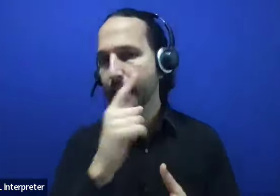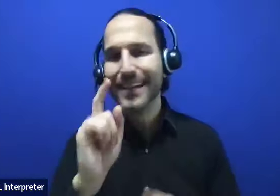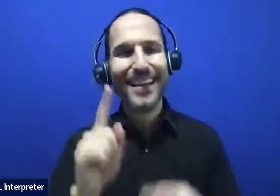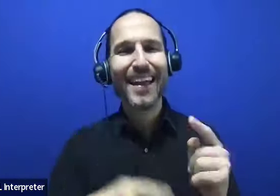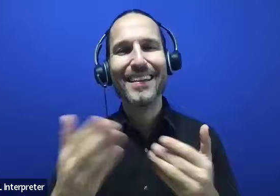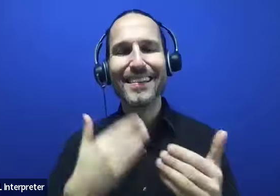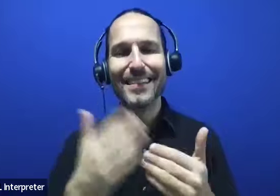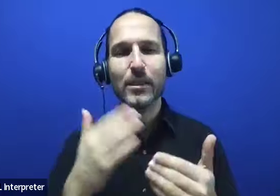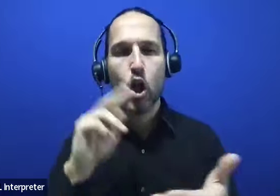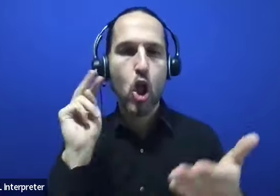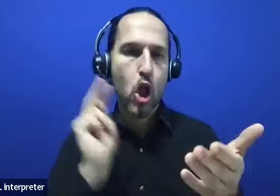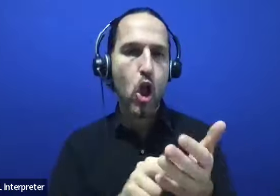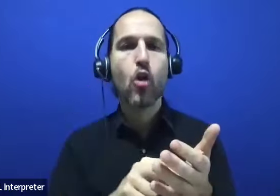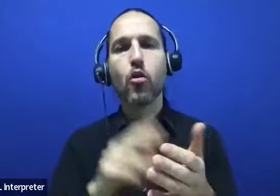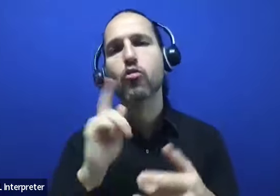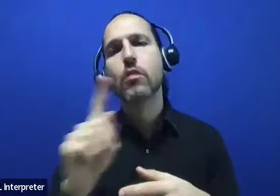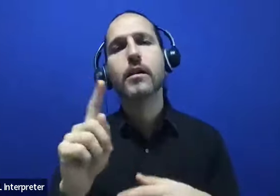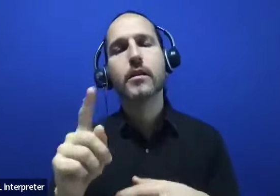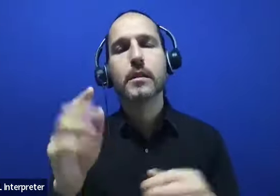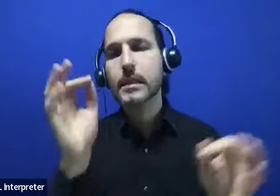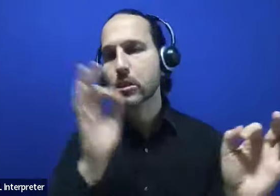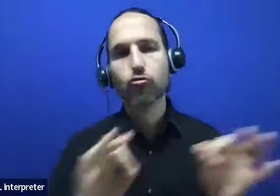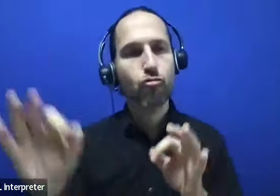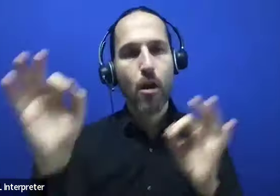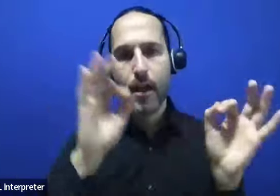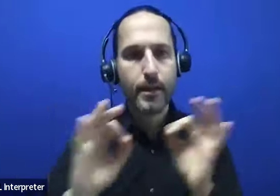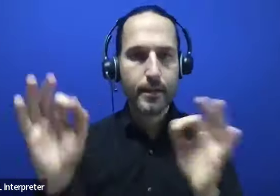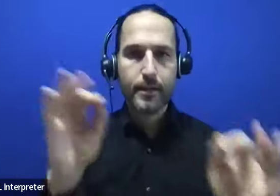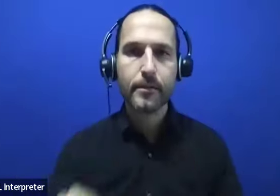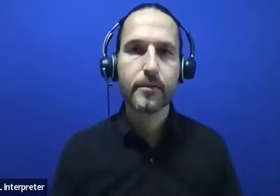you were looking at. It becomes very, very distracting.